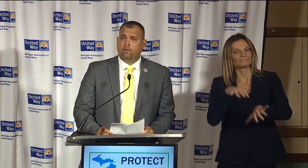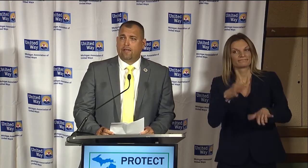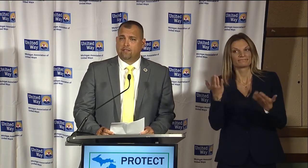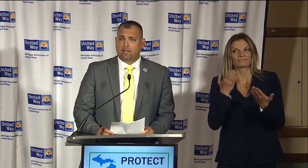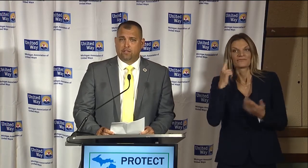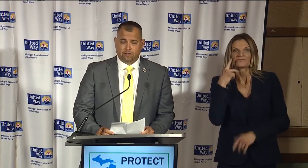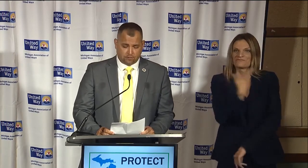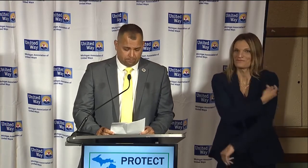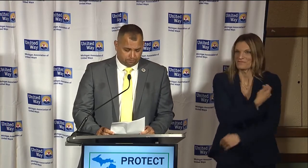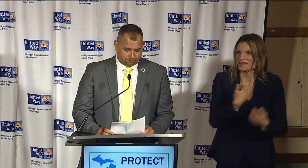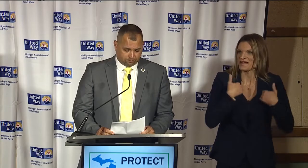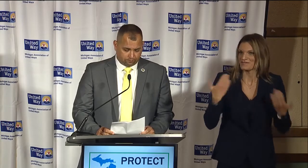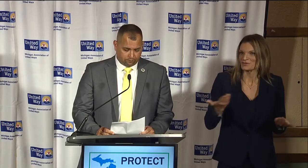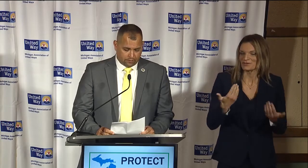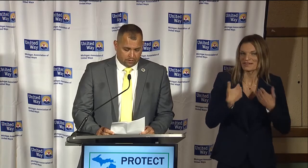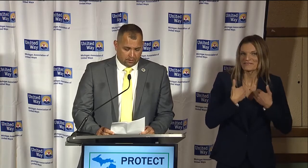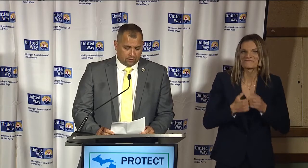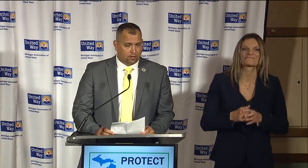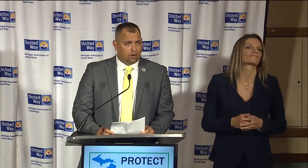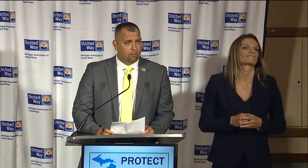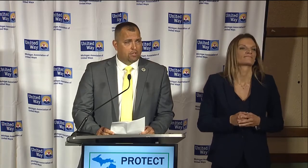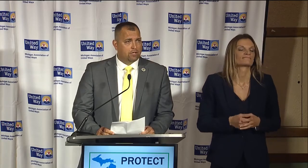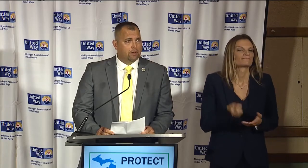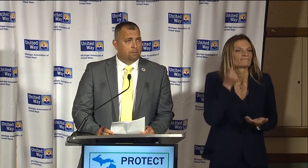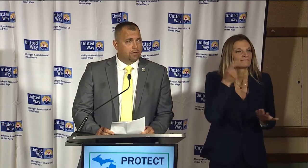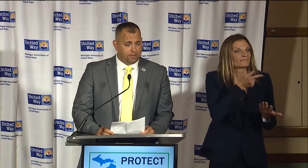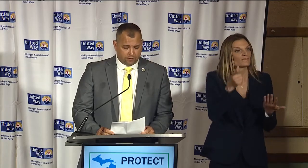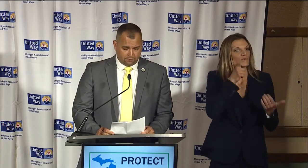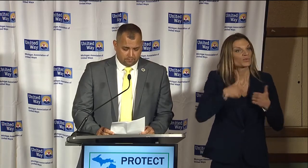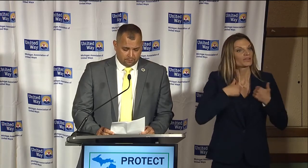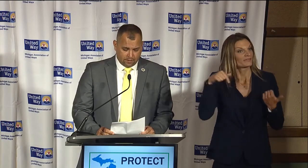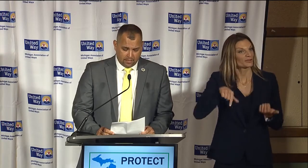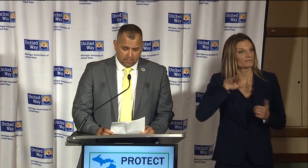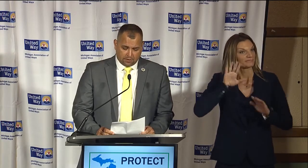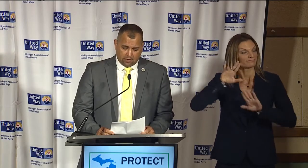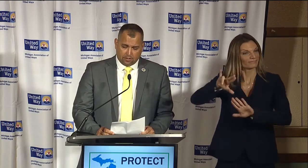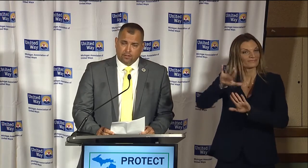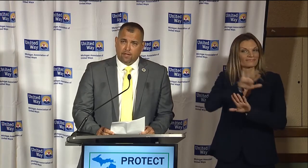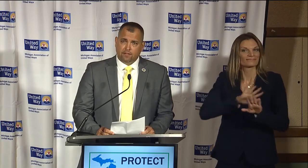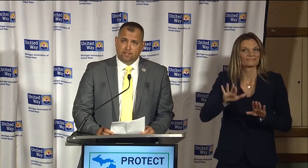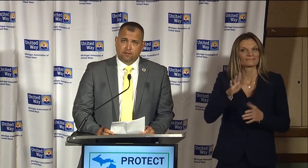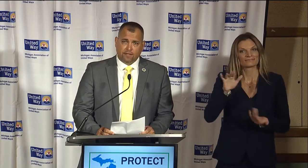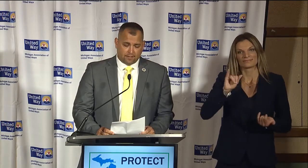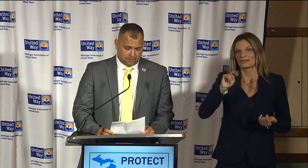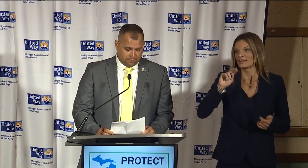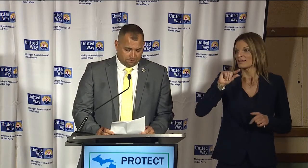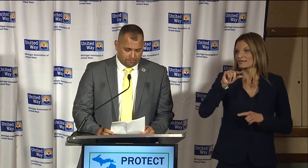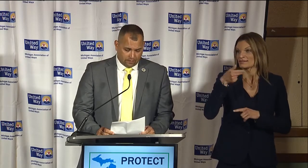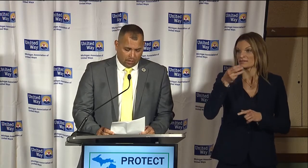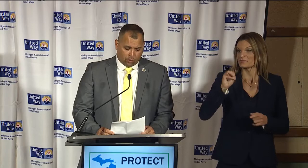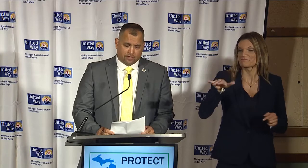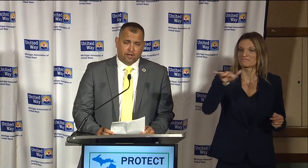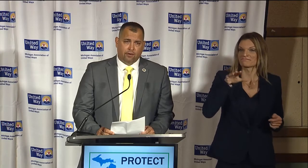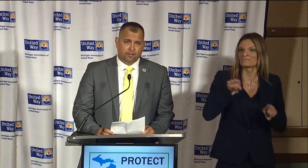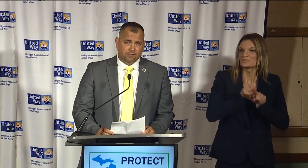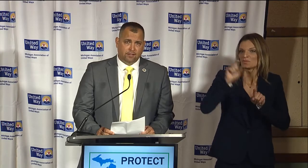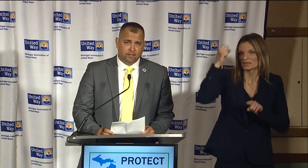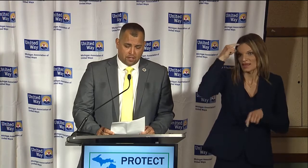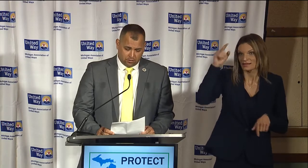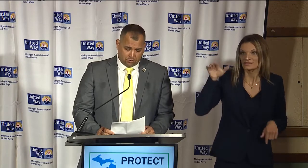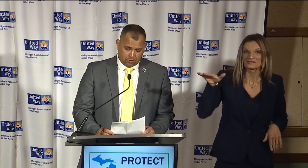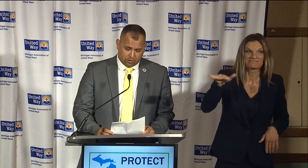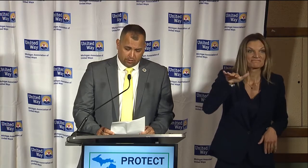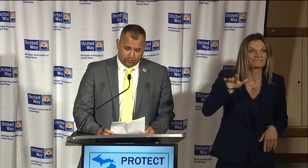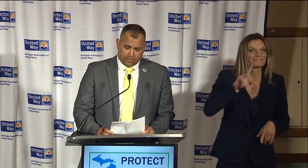their COVID vaccinations. Like all Michigan communities, Ingham County and the city of Lansing are working